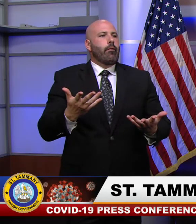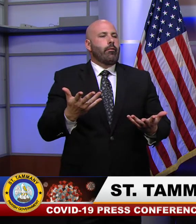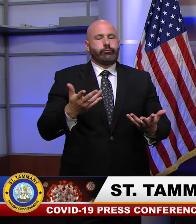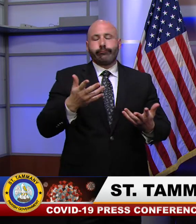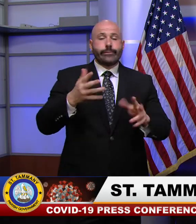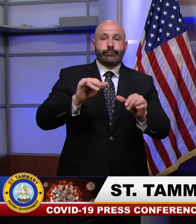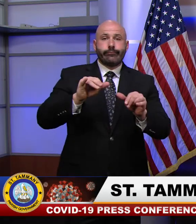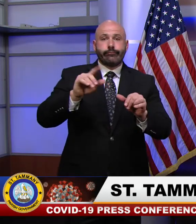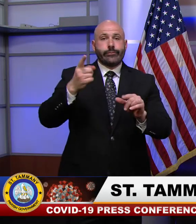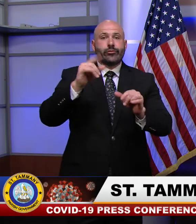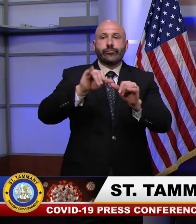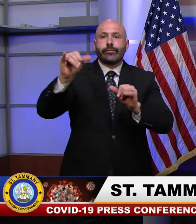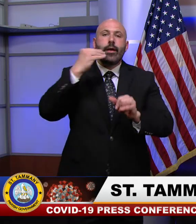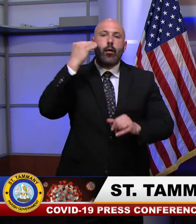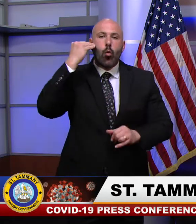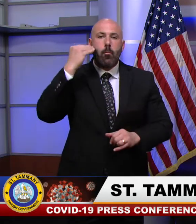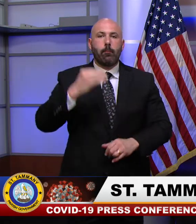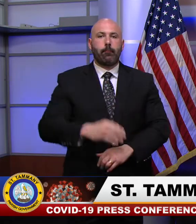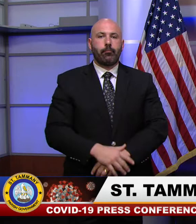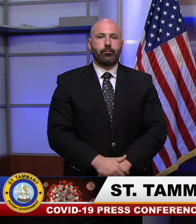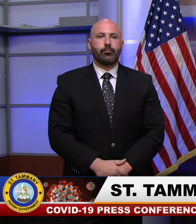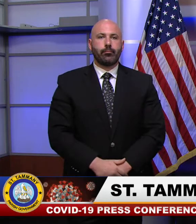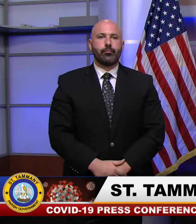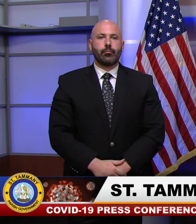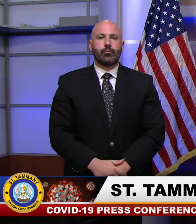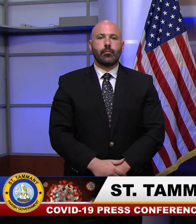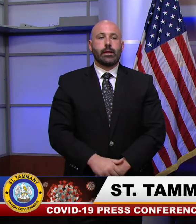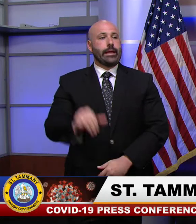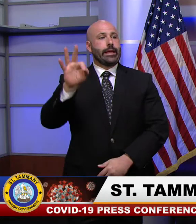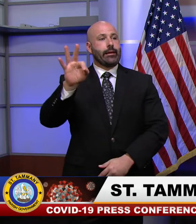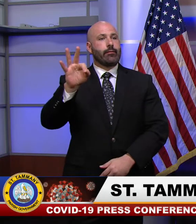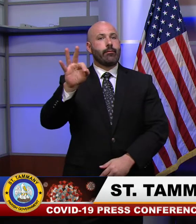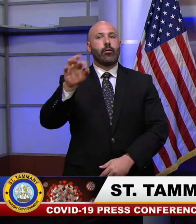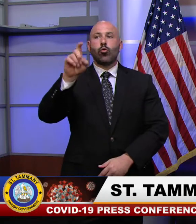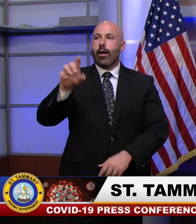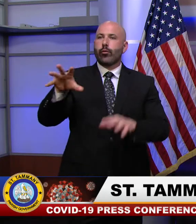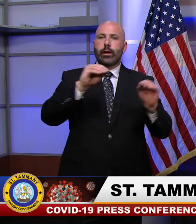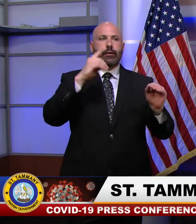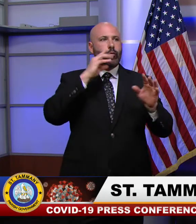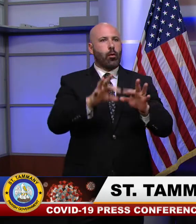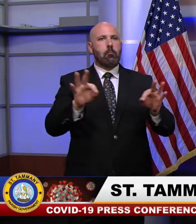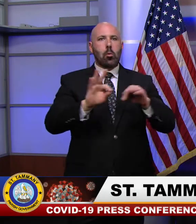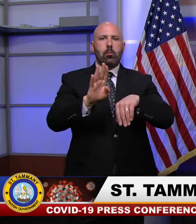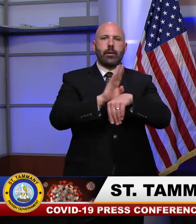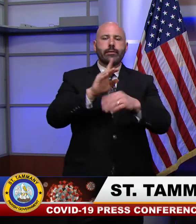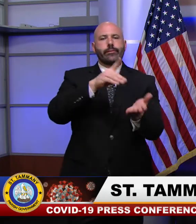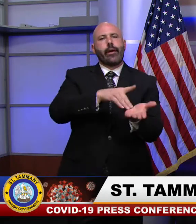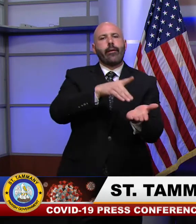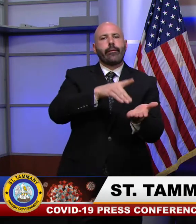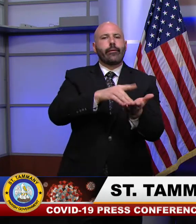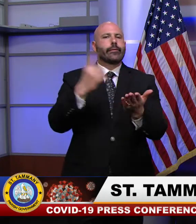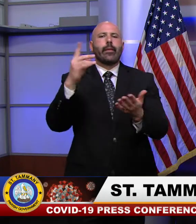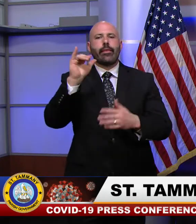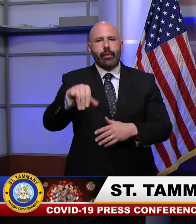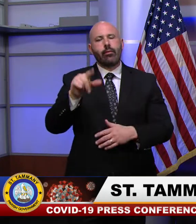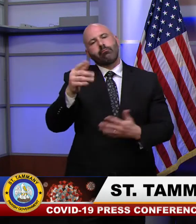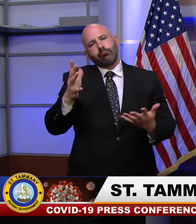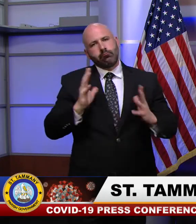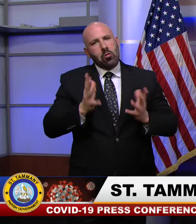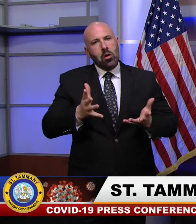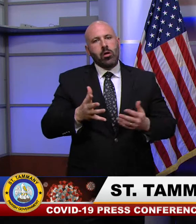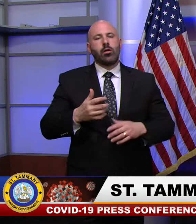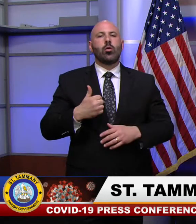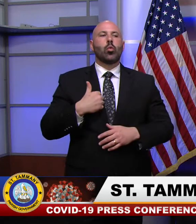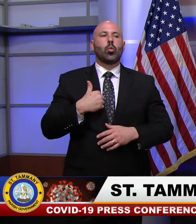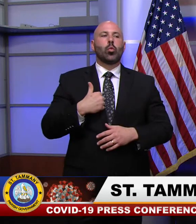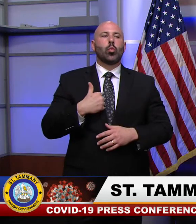just stay at home unless there's important business for you to conduct, if you have to go to the doctor or such. We discourage